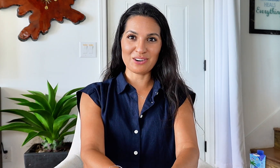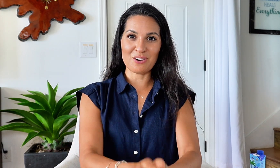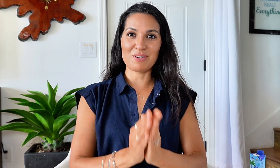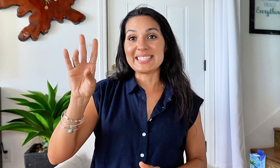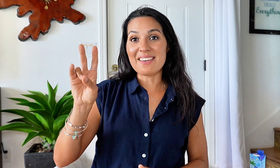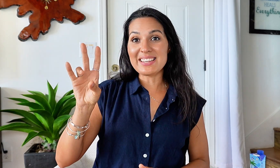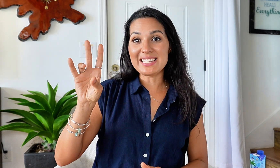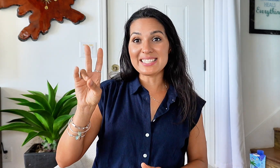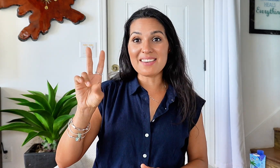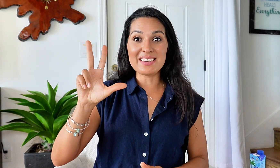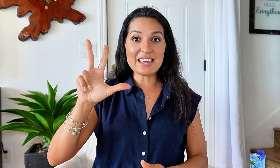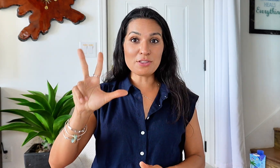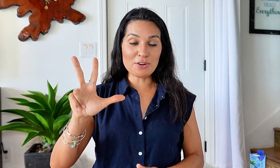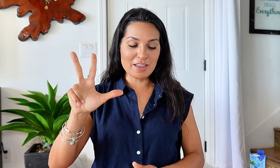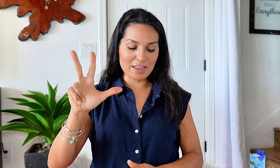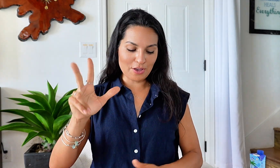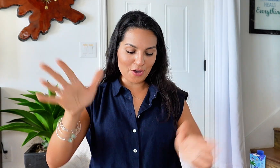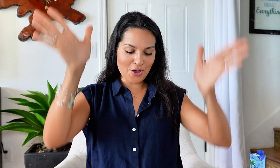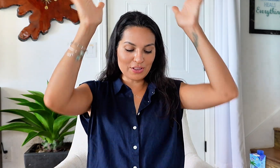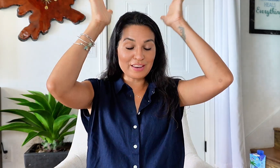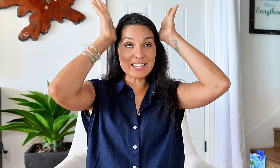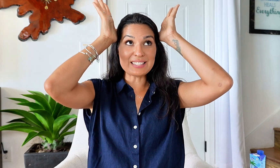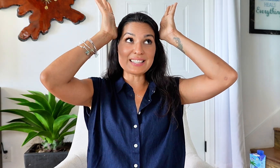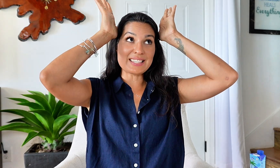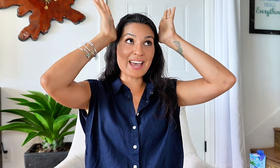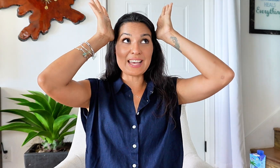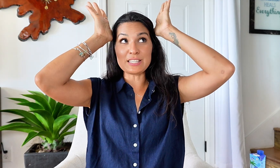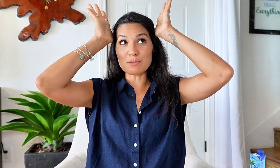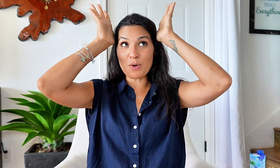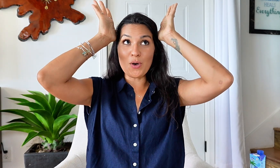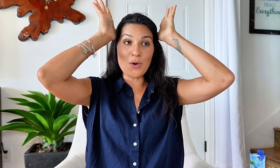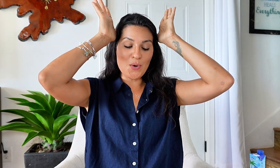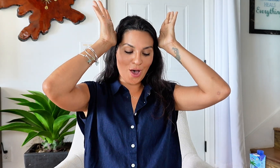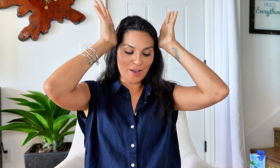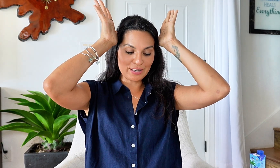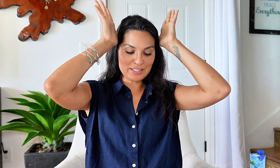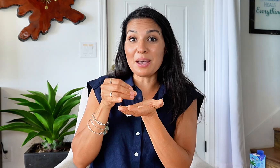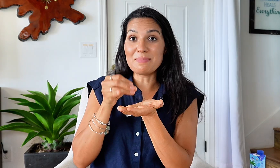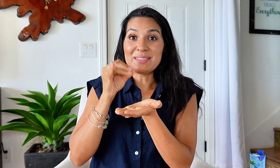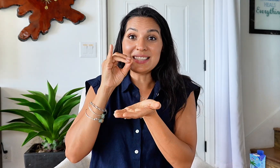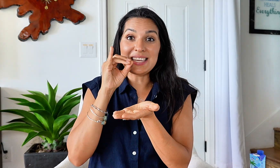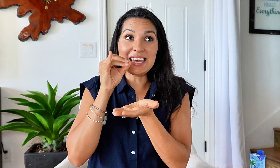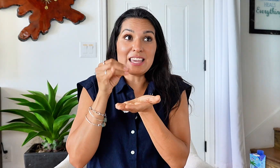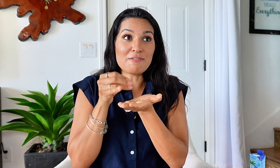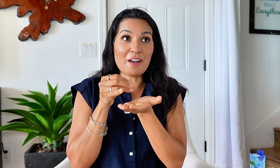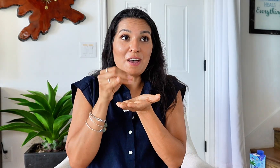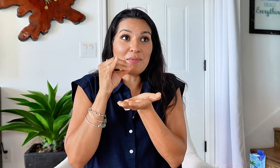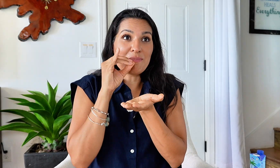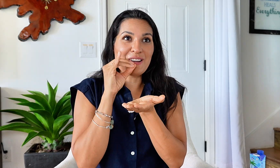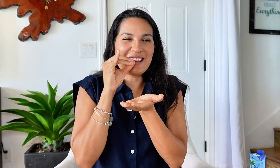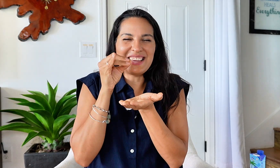Harbor. 1773, colonists disguised as Mohawks dumped tea from the British